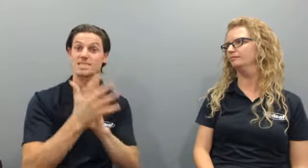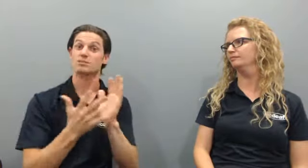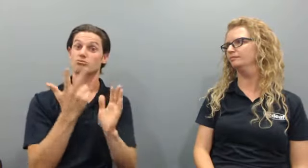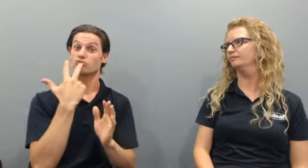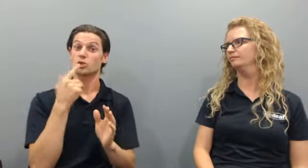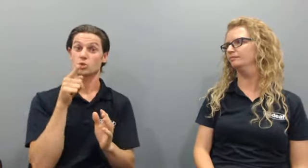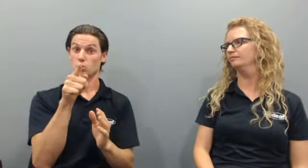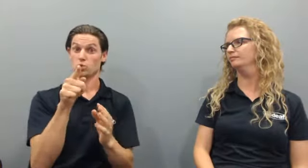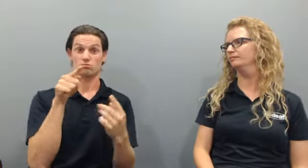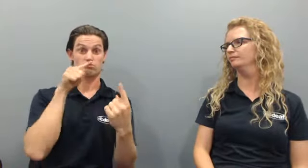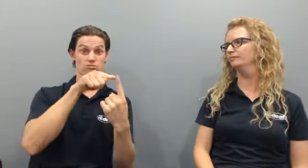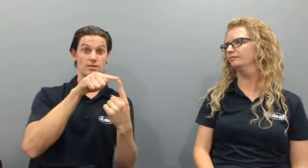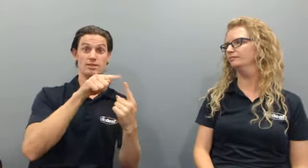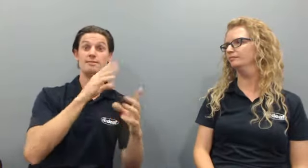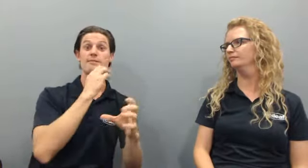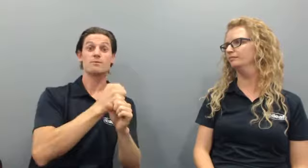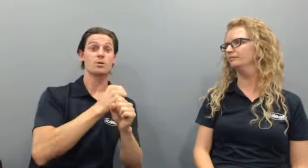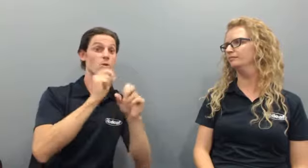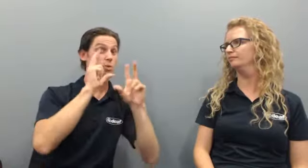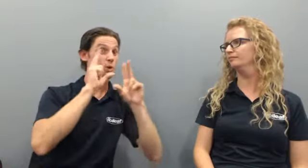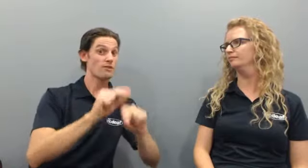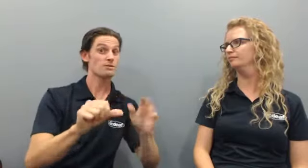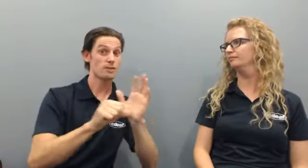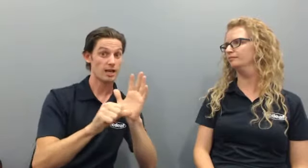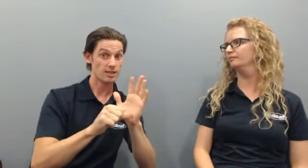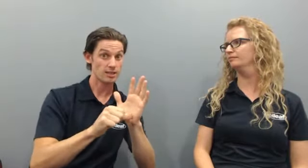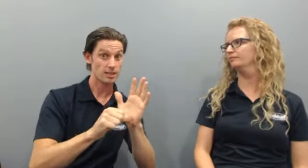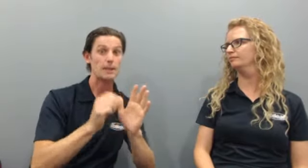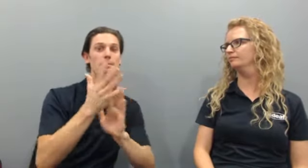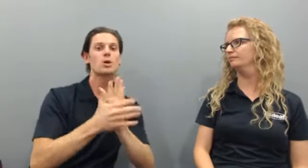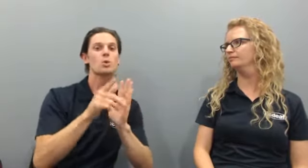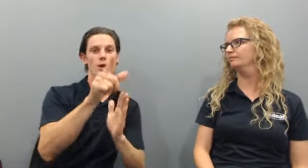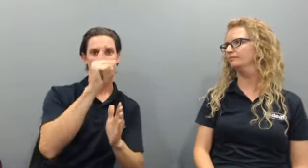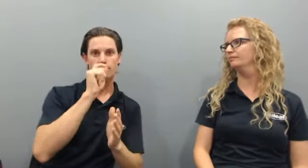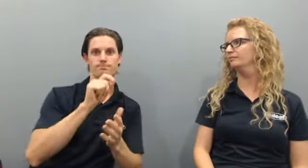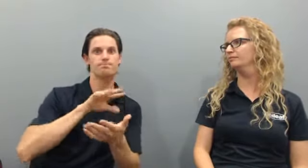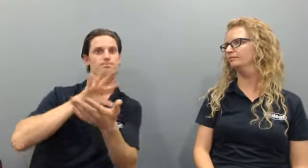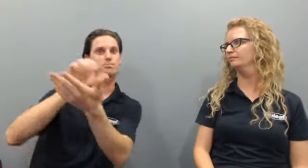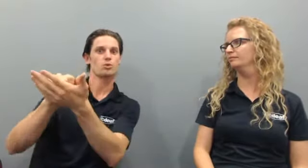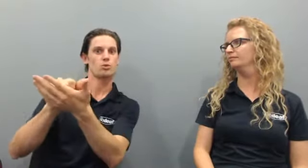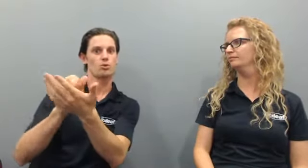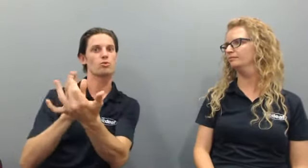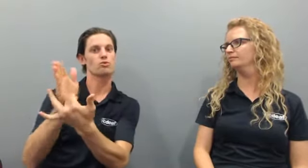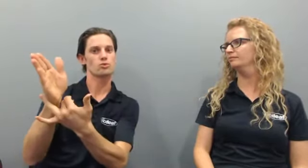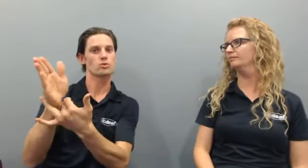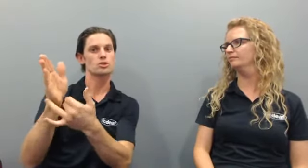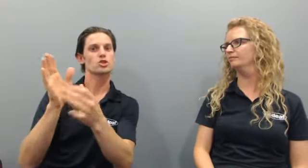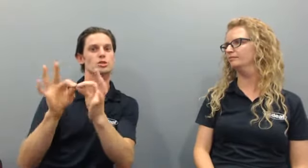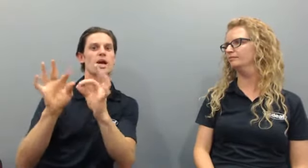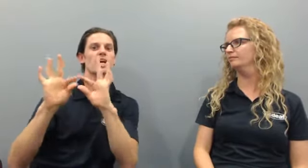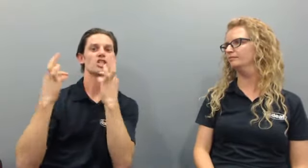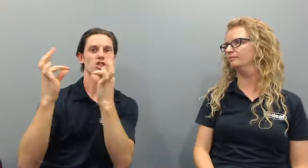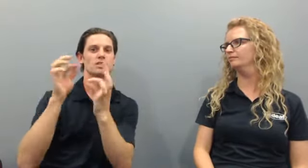interpreters haven't. So if you are NDIA managed, it means that you can book interpreters